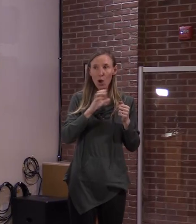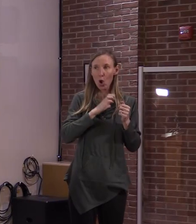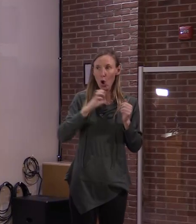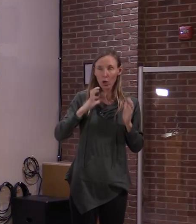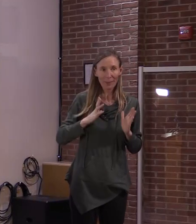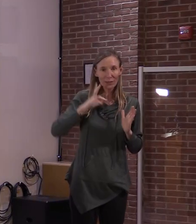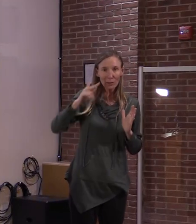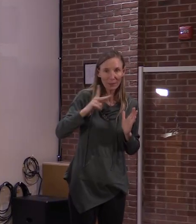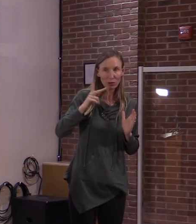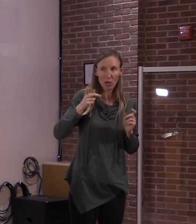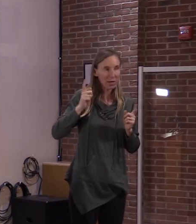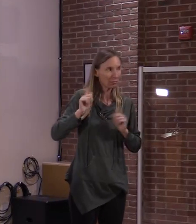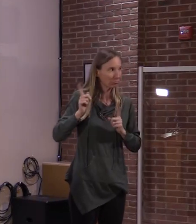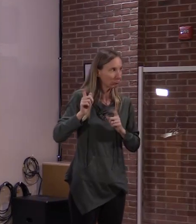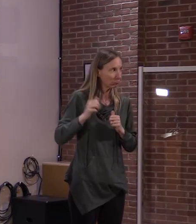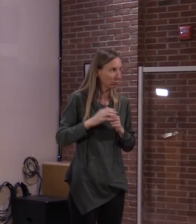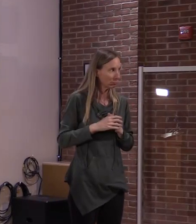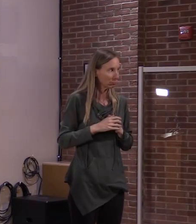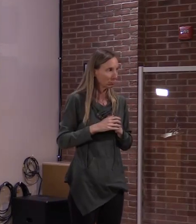I'll